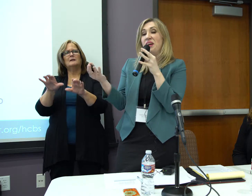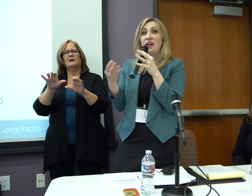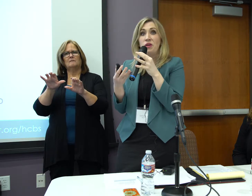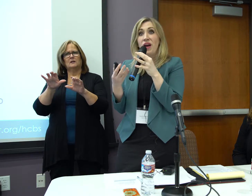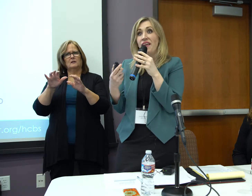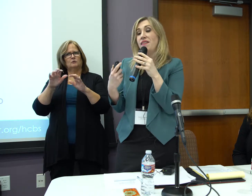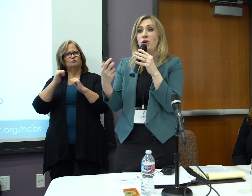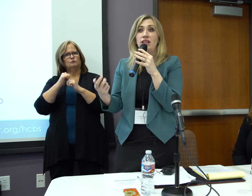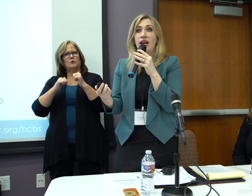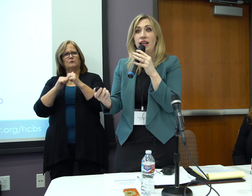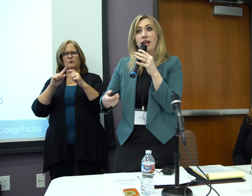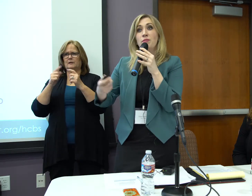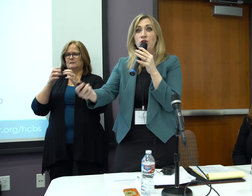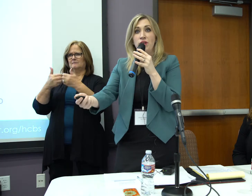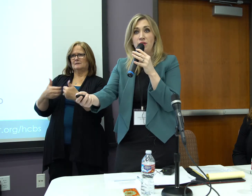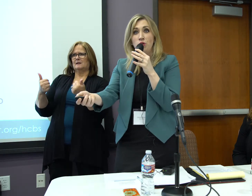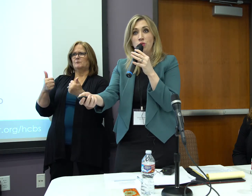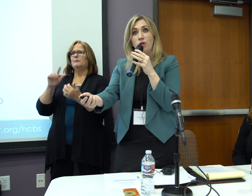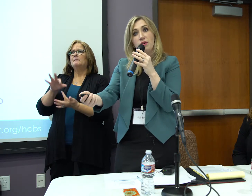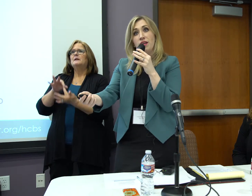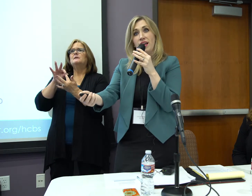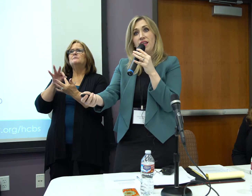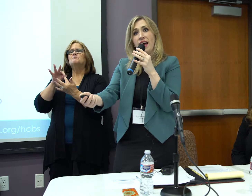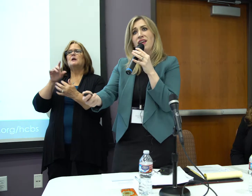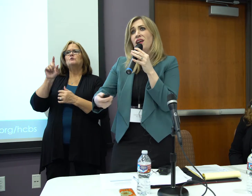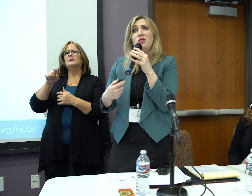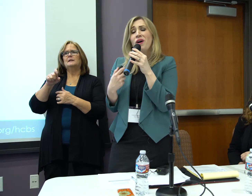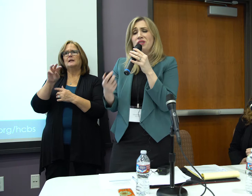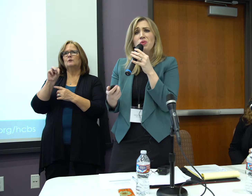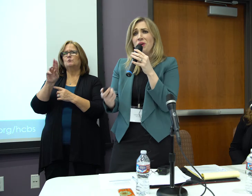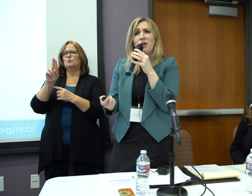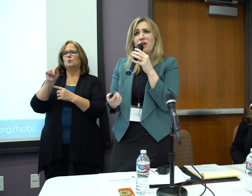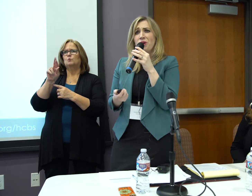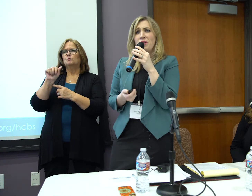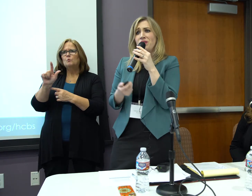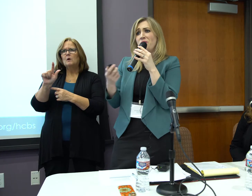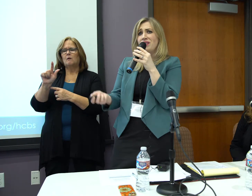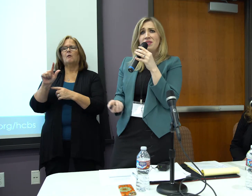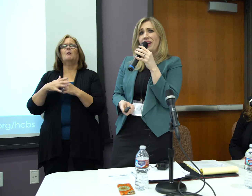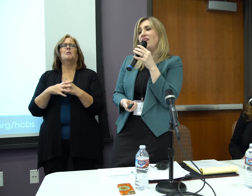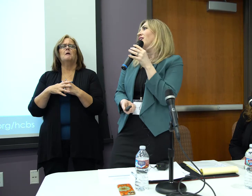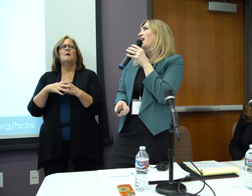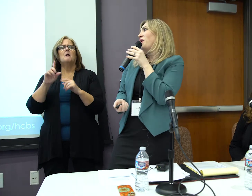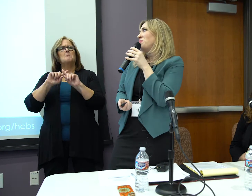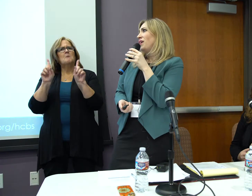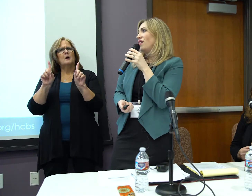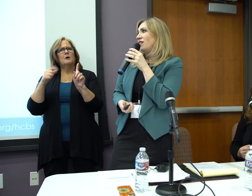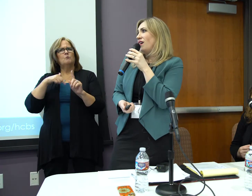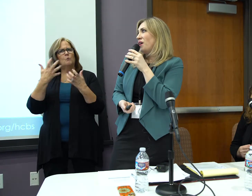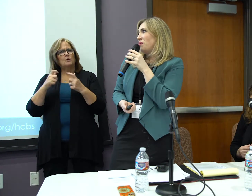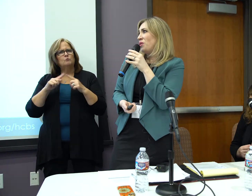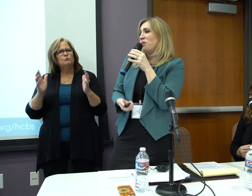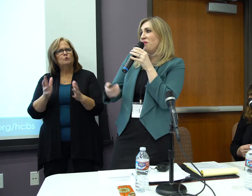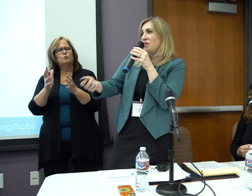a segregated way, that they would attend like a special needs mutual or something like that. And so while that's great, we want to encourage people to participate